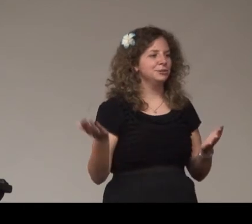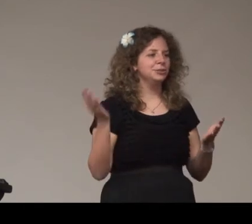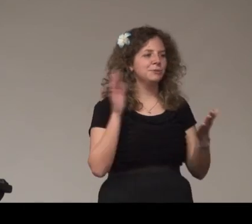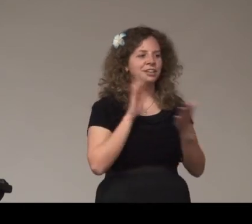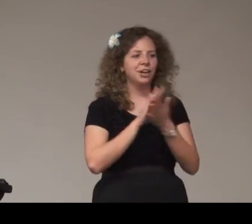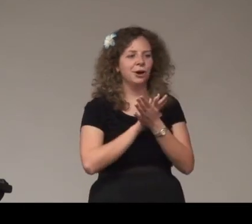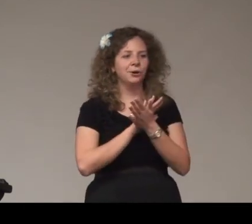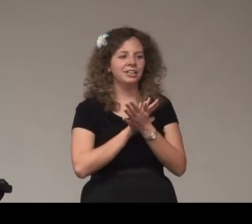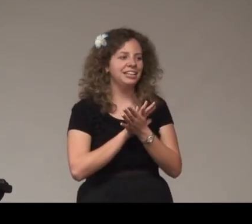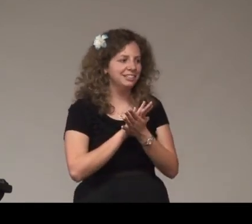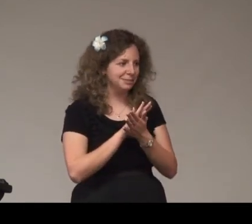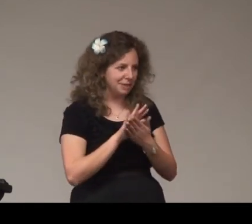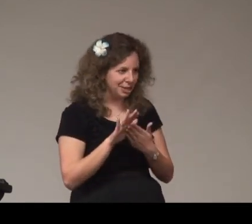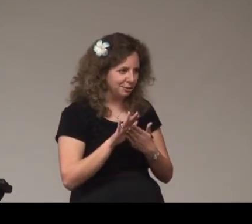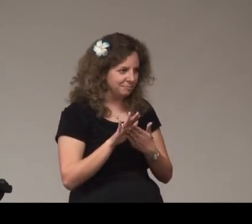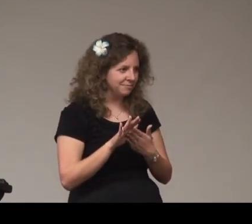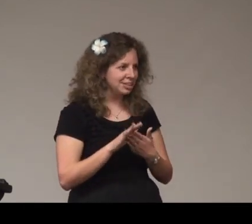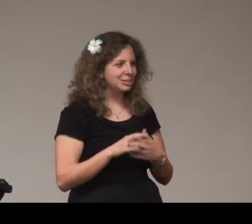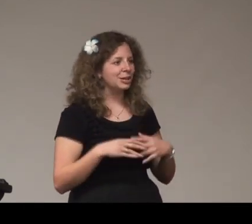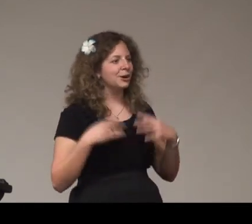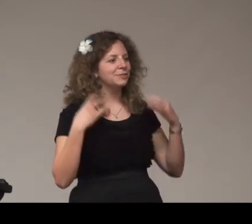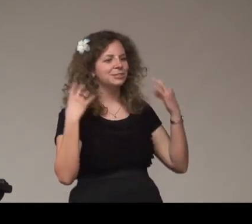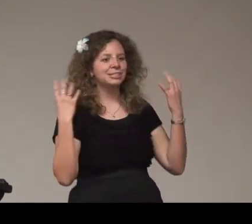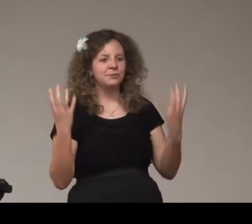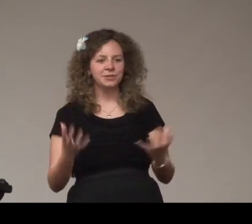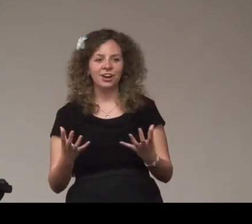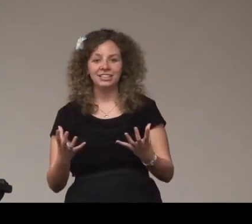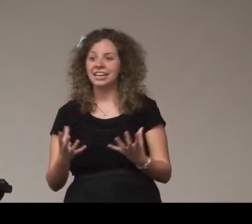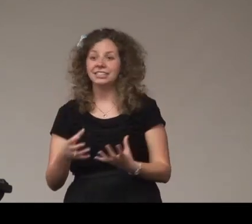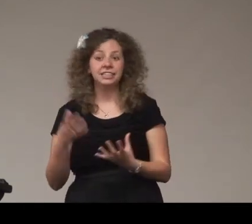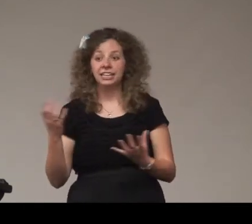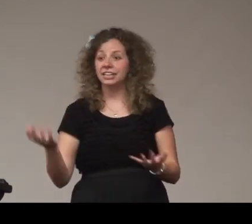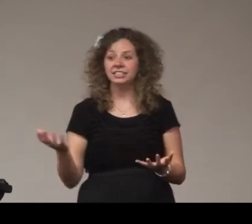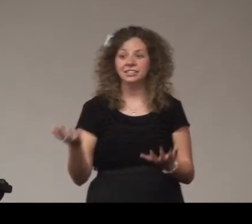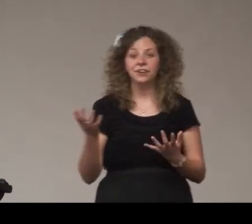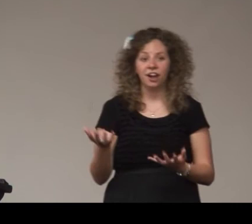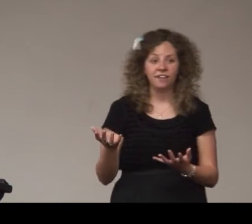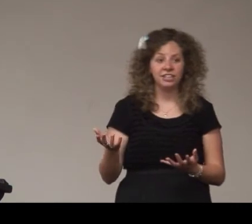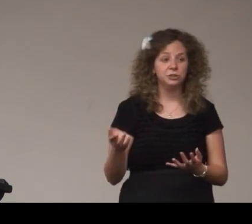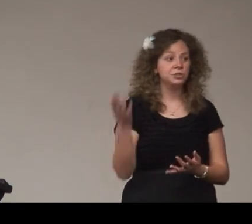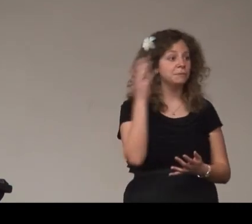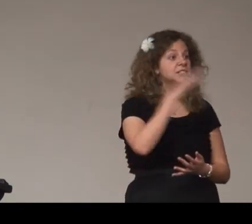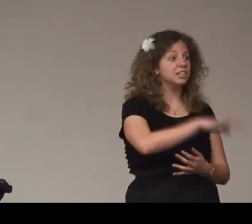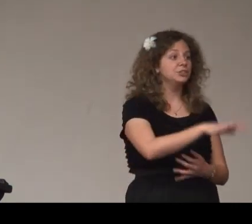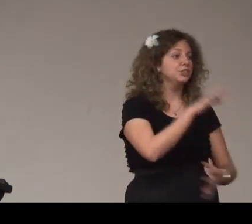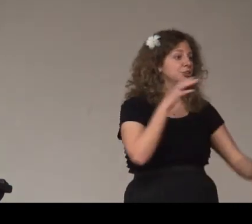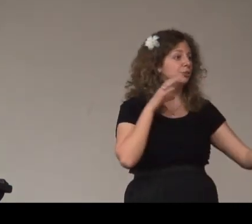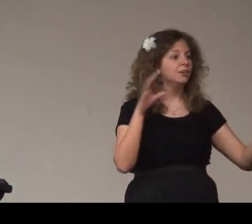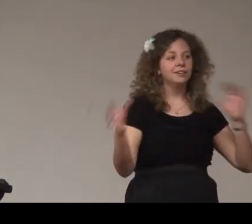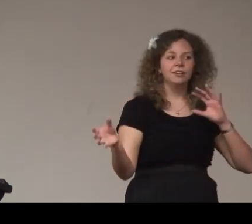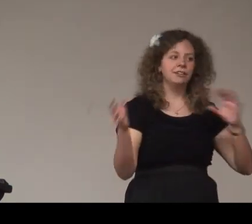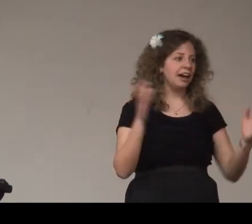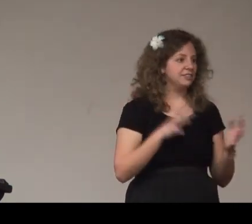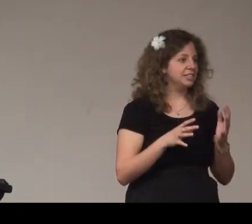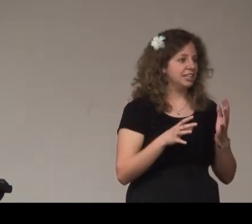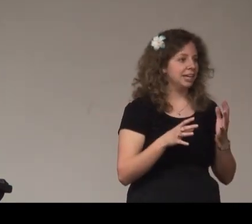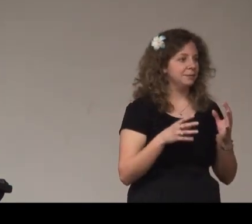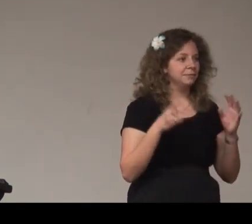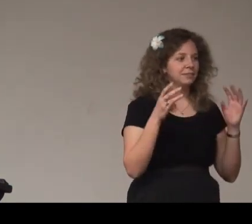you wouldn't go clean to meet you. So just from the context, then it is. It's very obvious. So some of the signs do have the same.